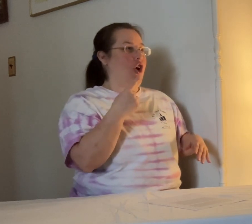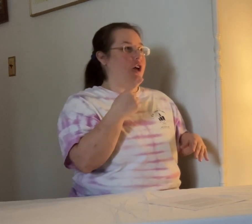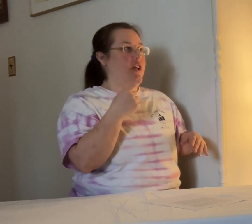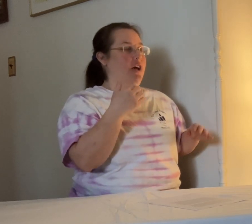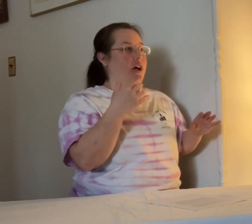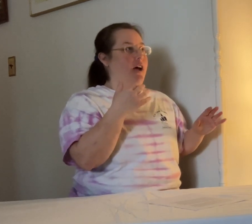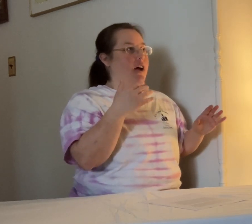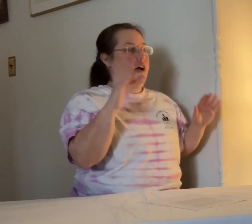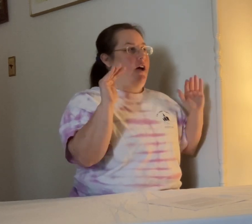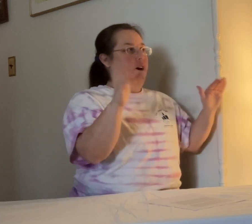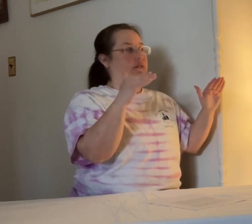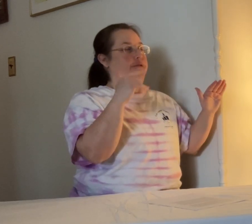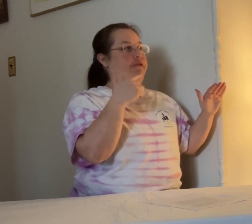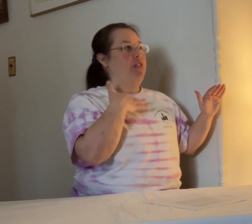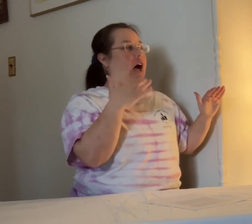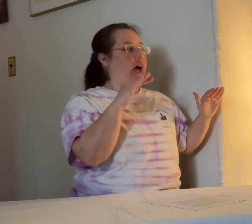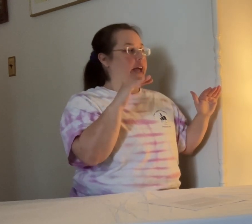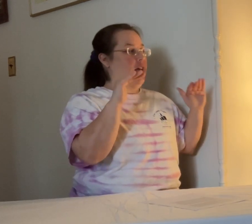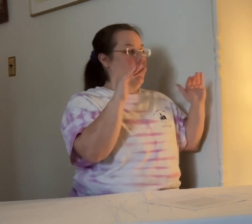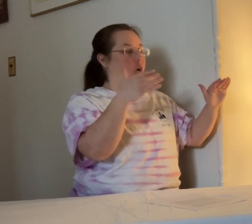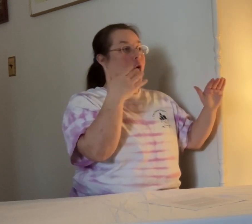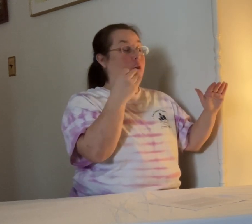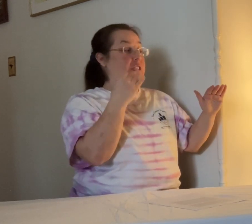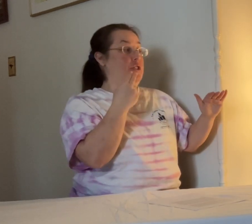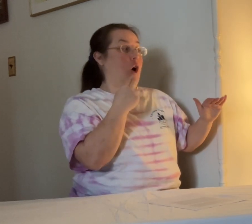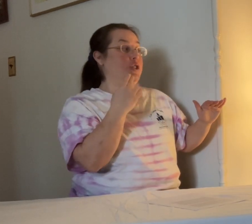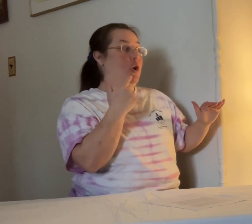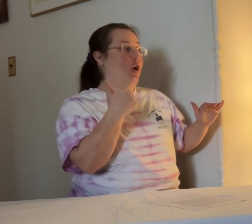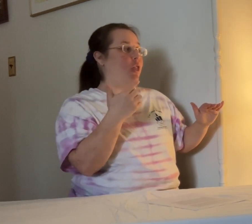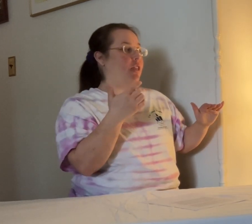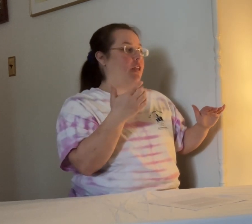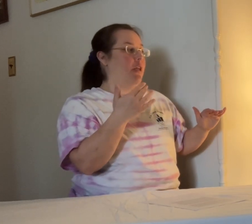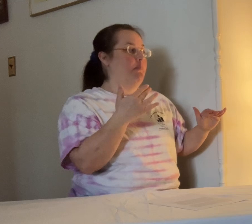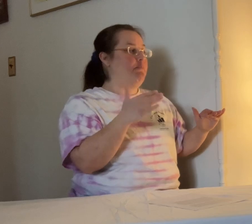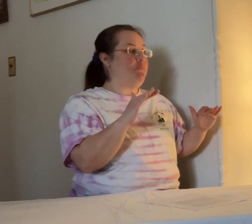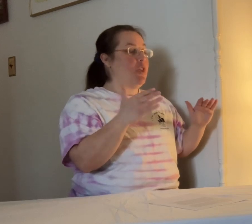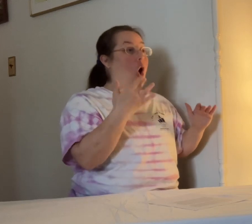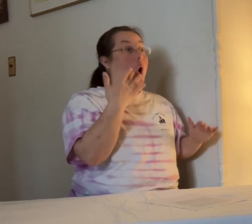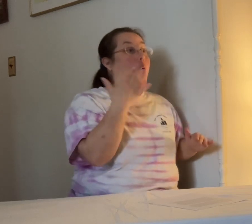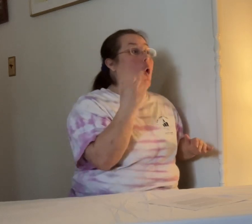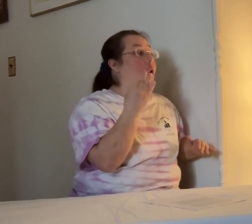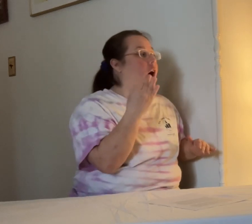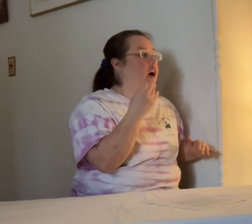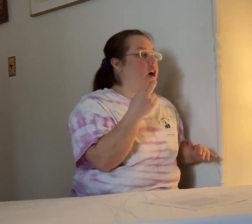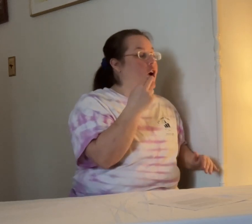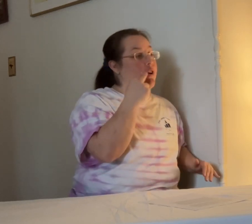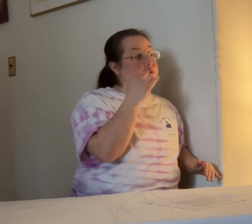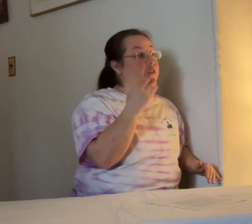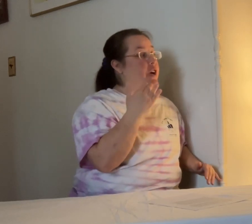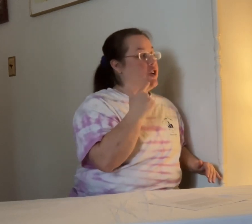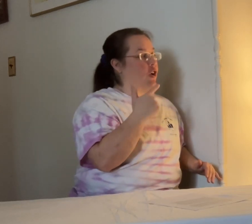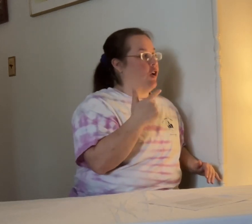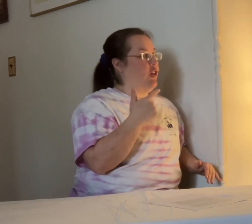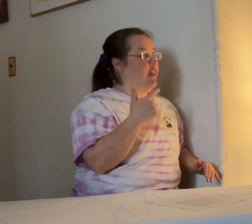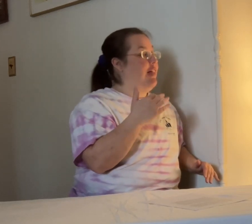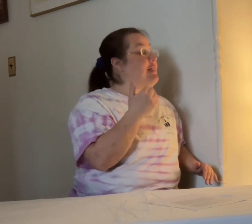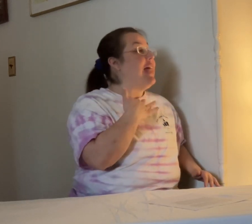could fly horizontal or vertical like